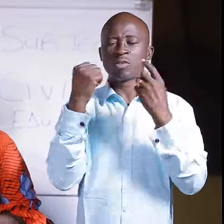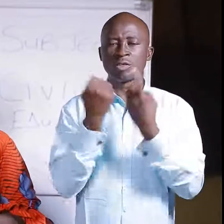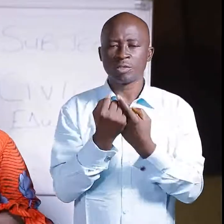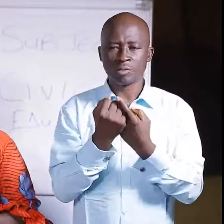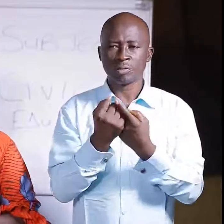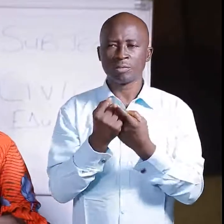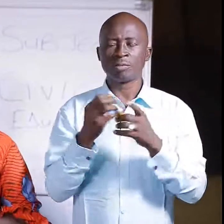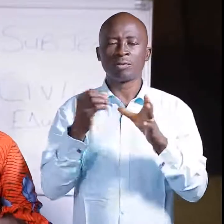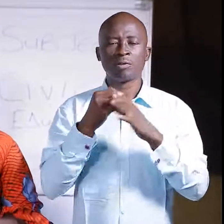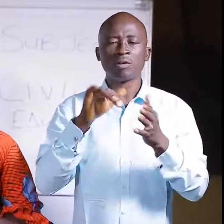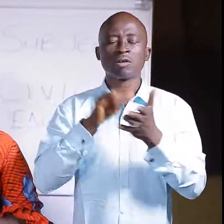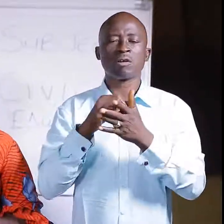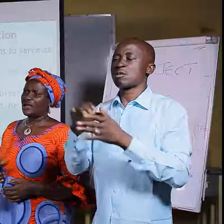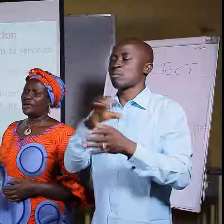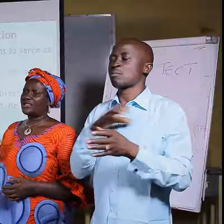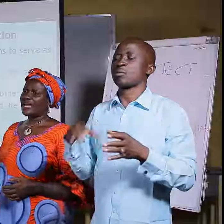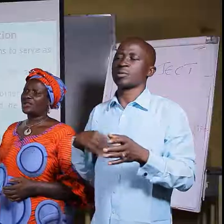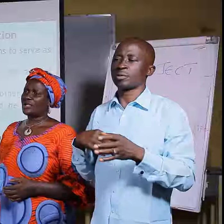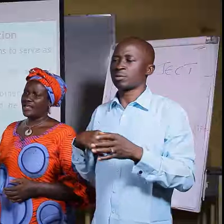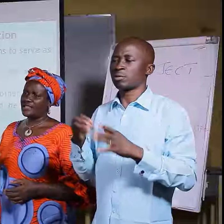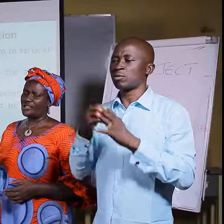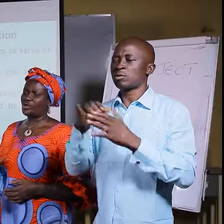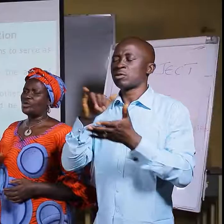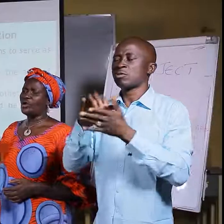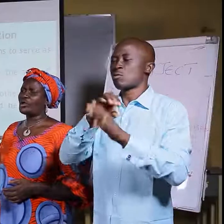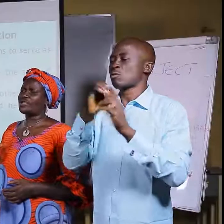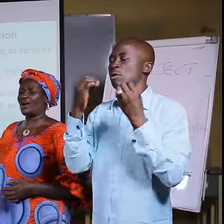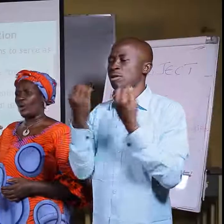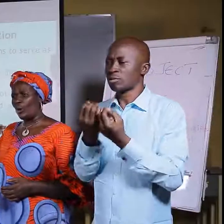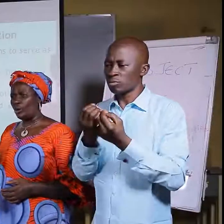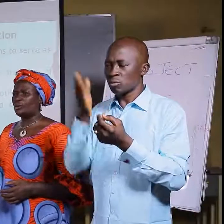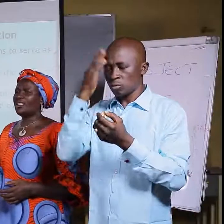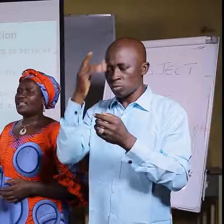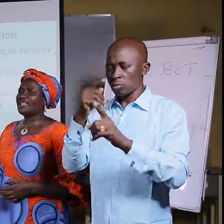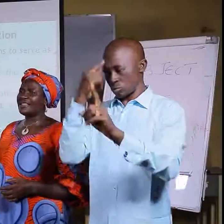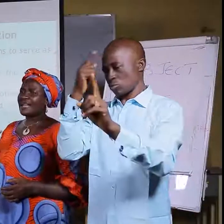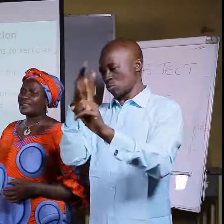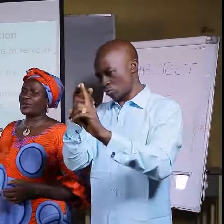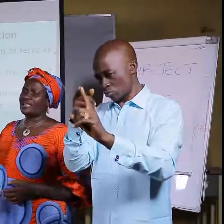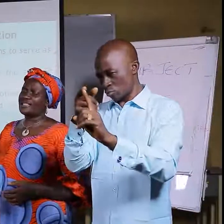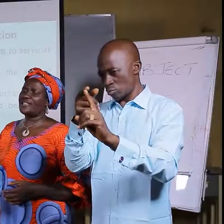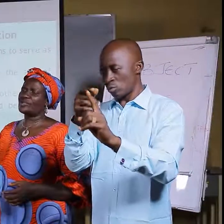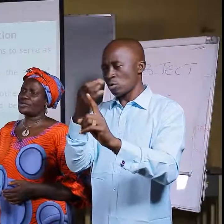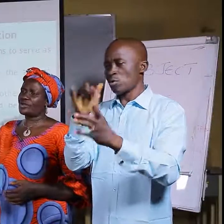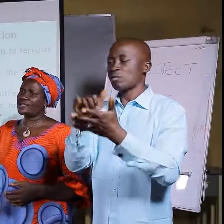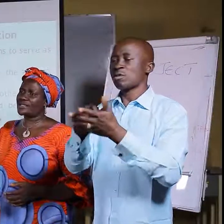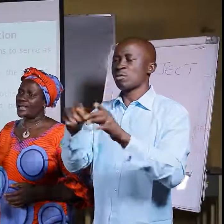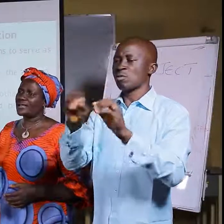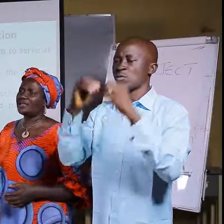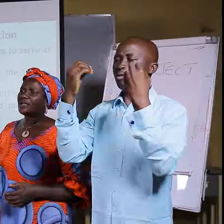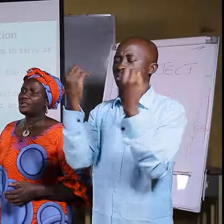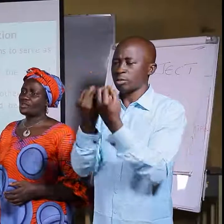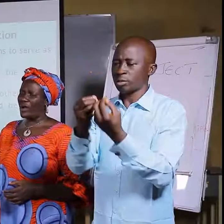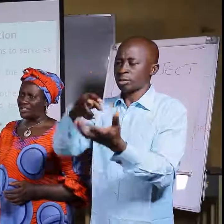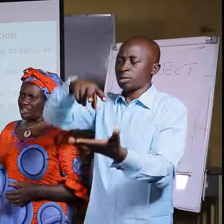society or that community or that organization knows the goal that that organization